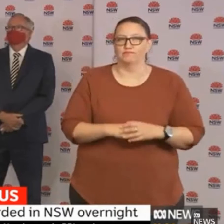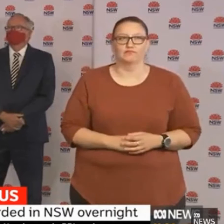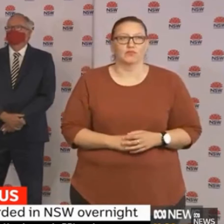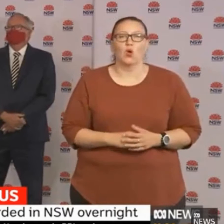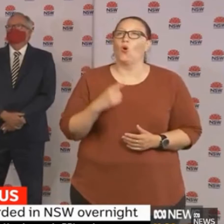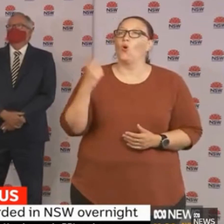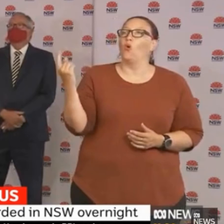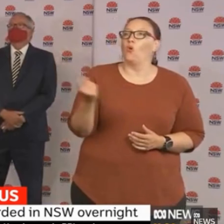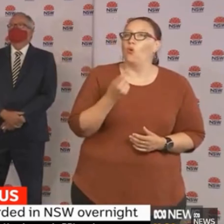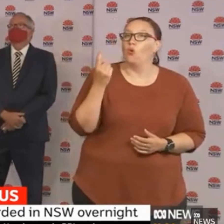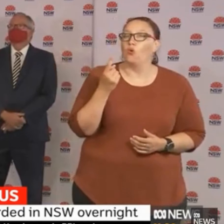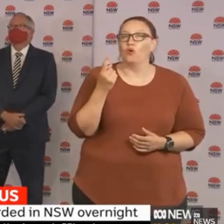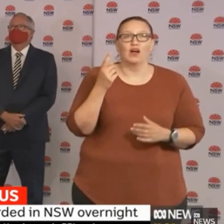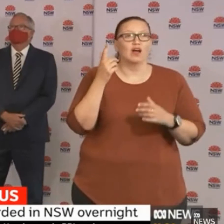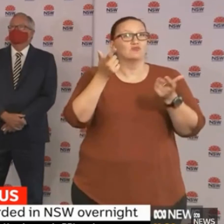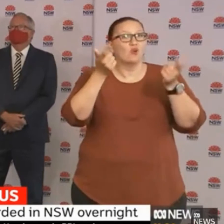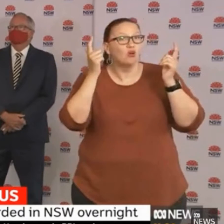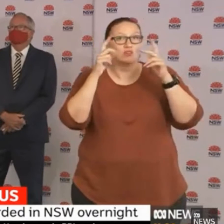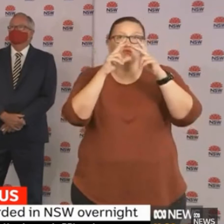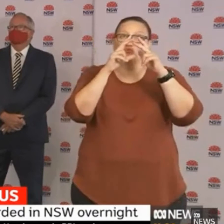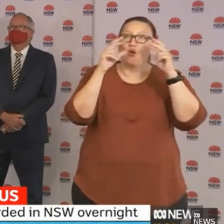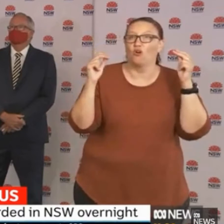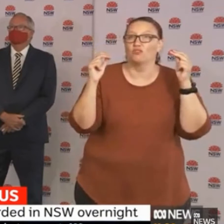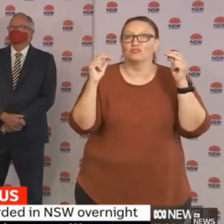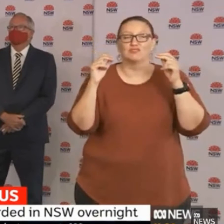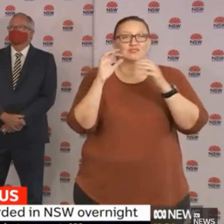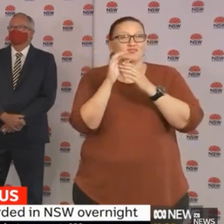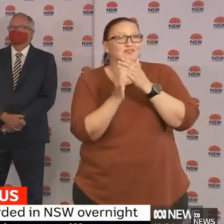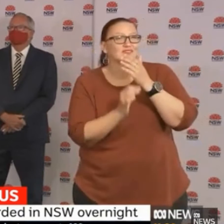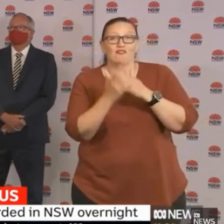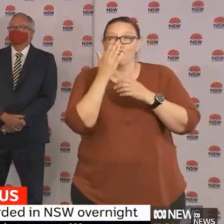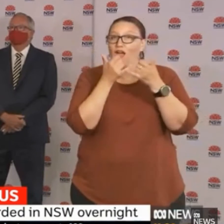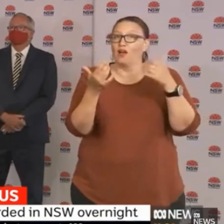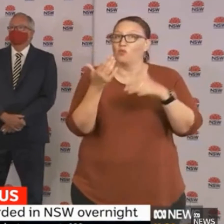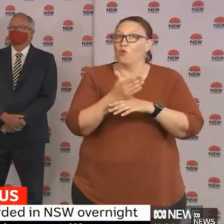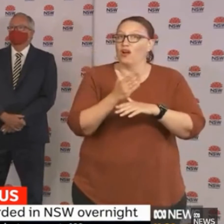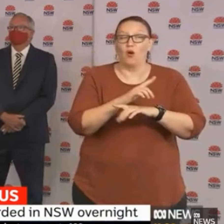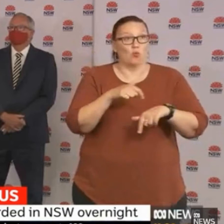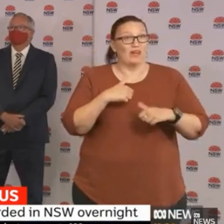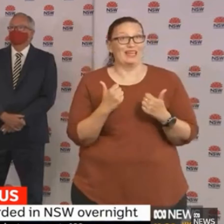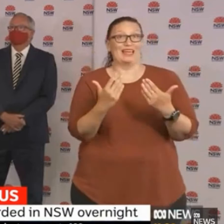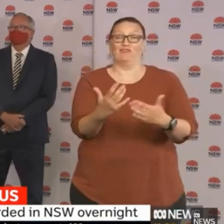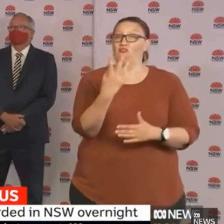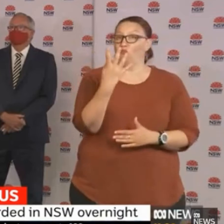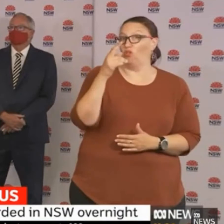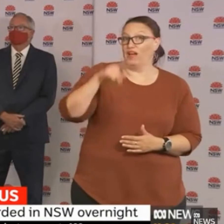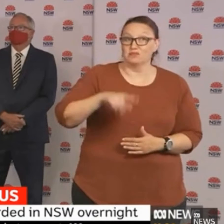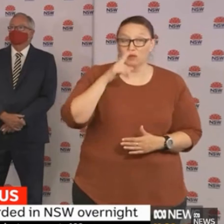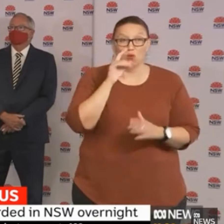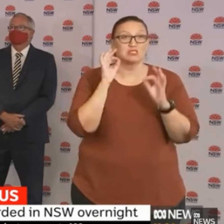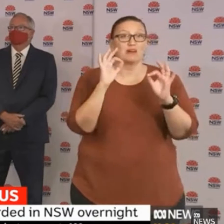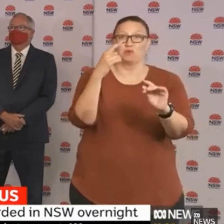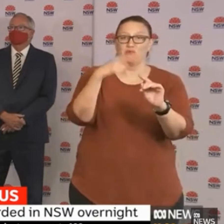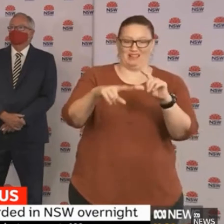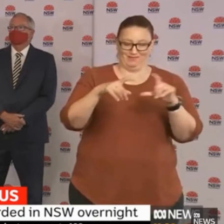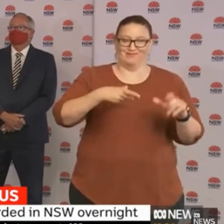to thousands of you, 4,000 or 5,000 of you on the foreshore, unfortunately we'll have to pick a different time, different way to thank you. But I do want to